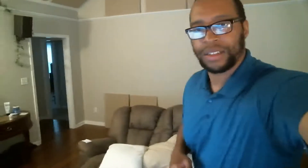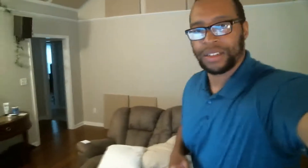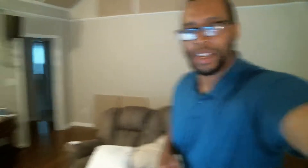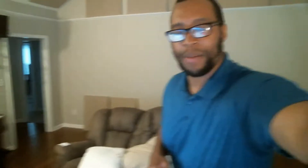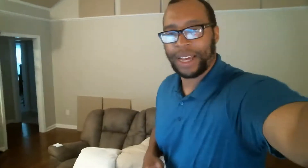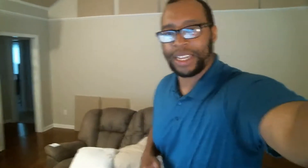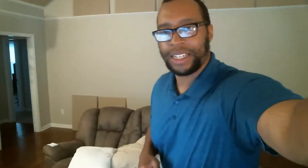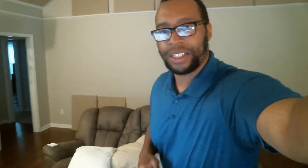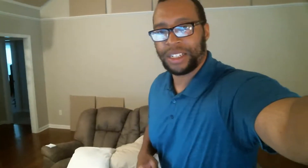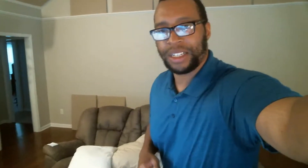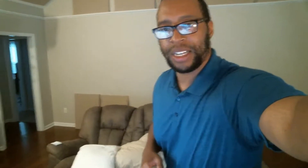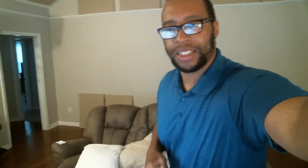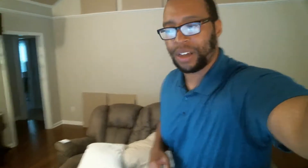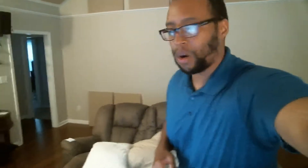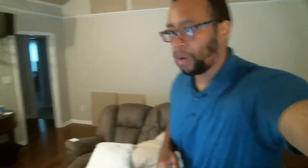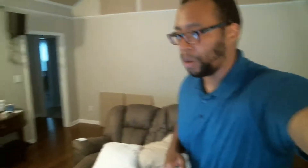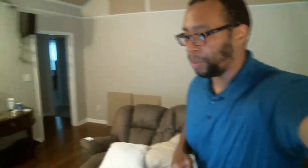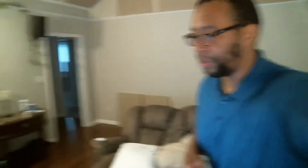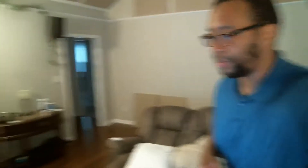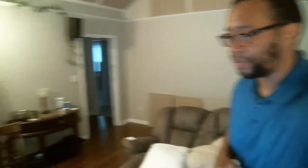and my kitchen is horrible.